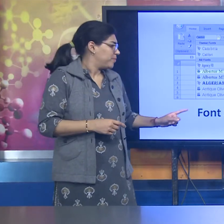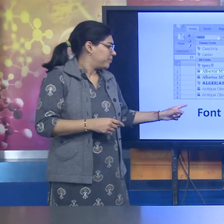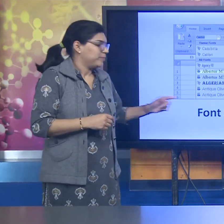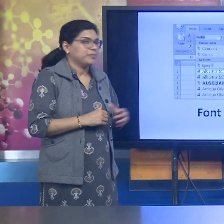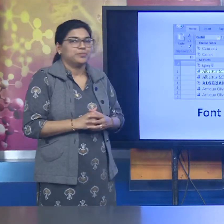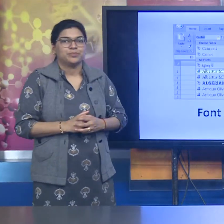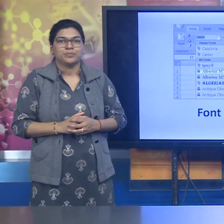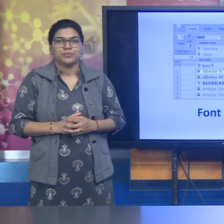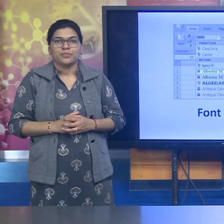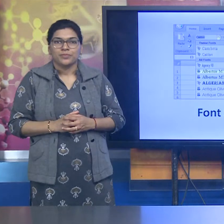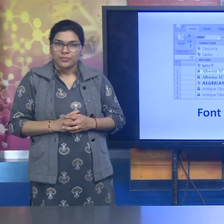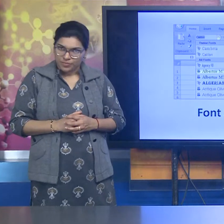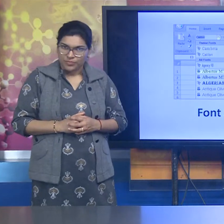Oriya, etc.